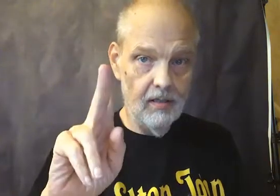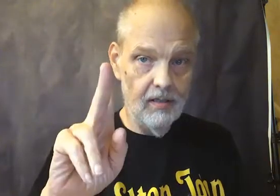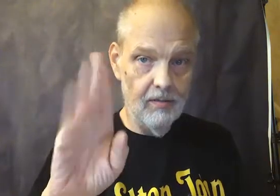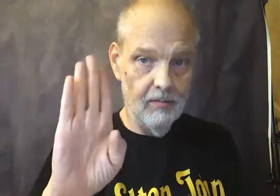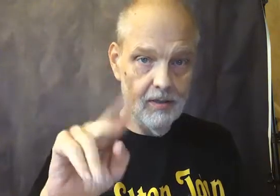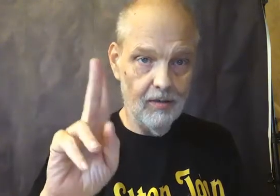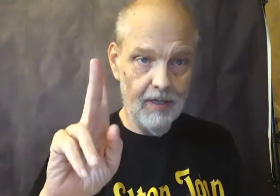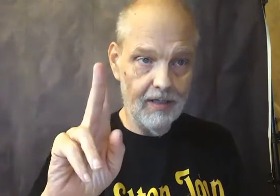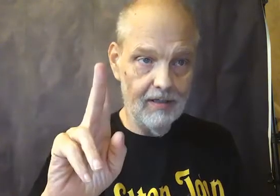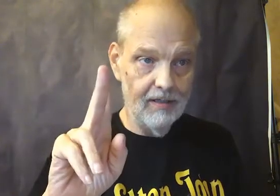To the bank.